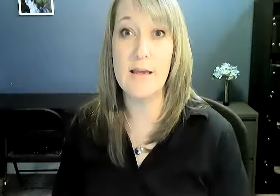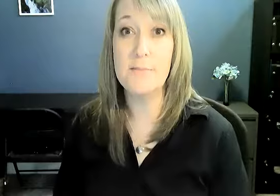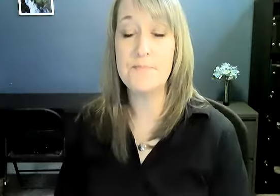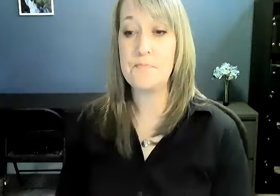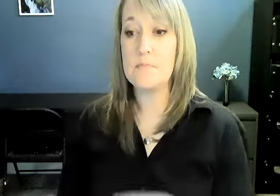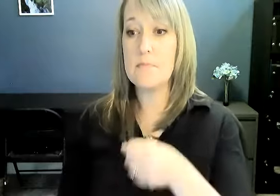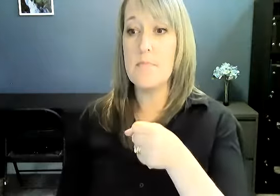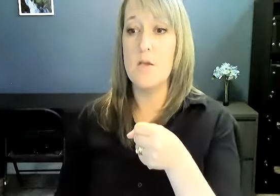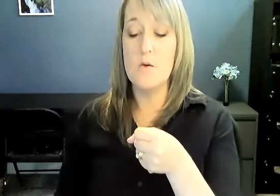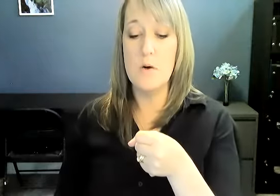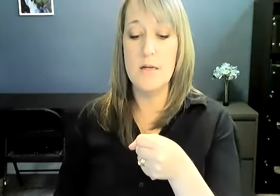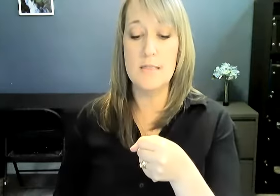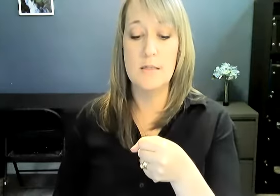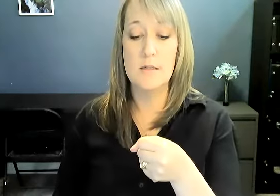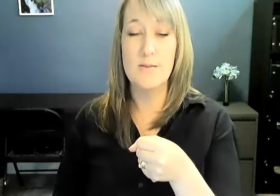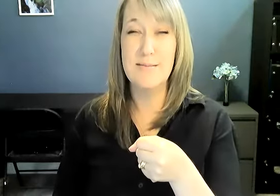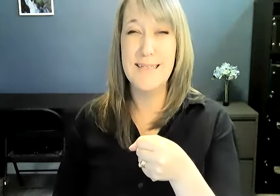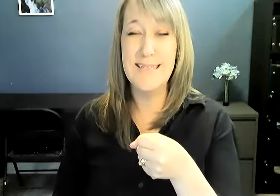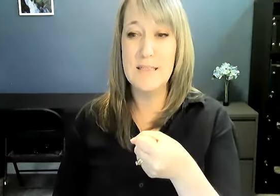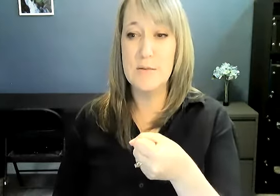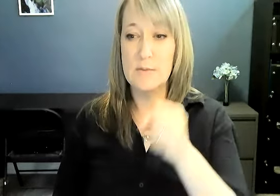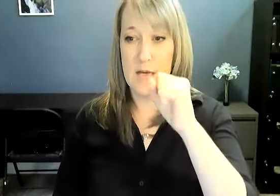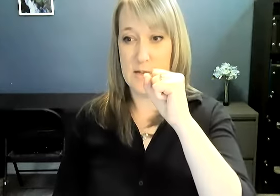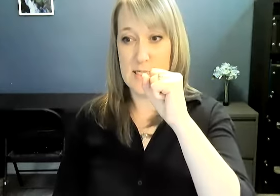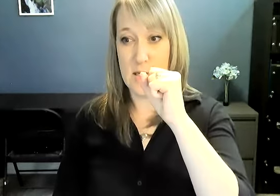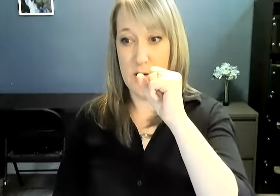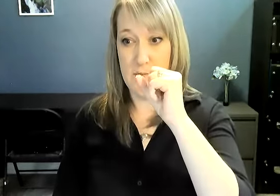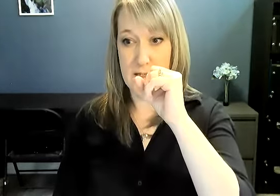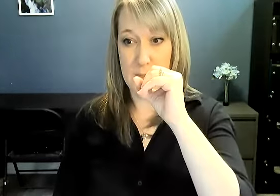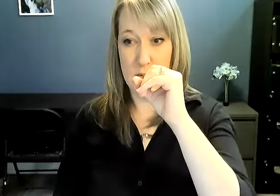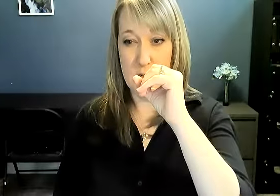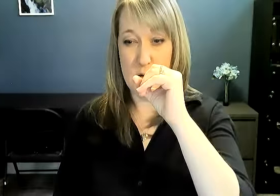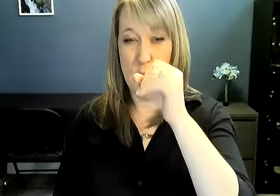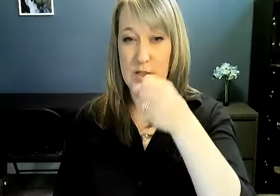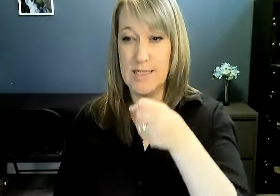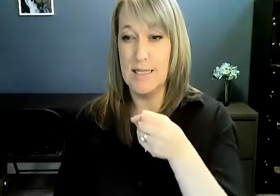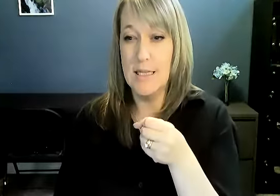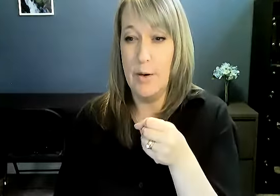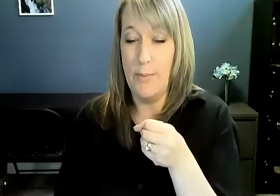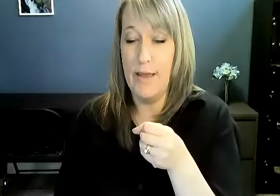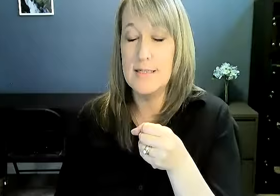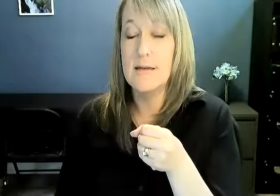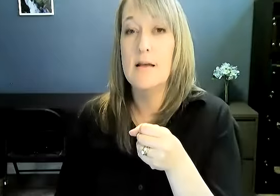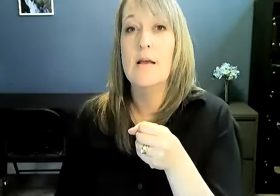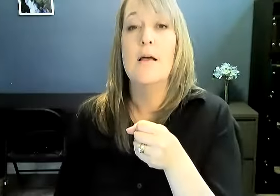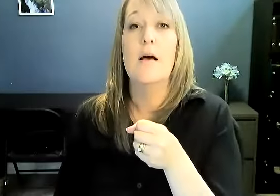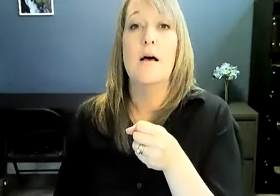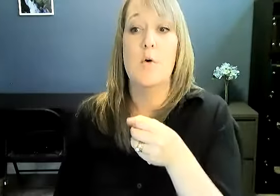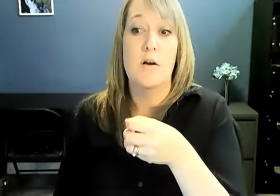Spring, you want, I was gonna say you want a fist, but you want to open just a little bit, or at